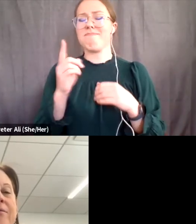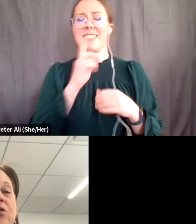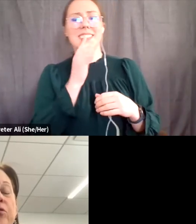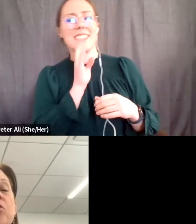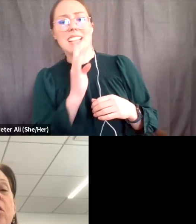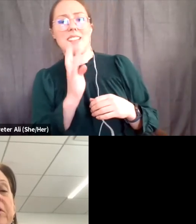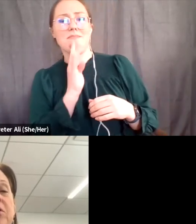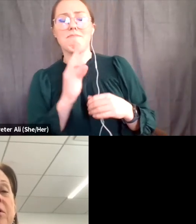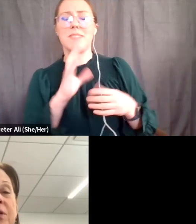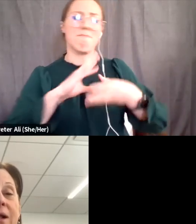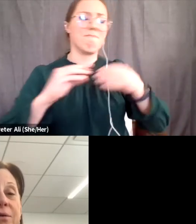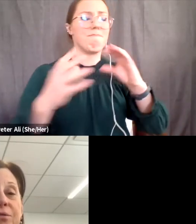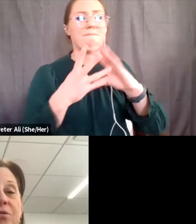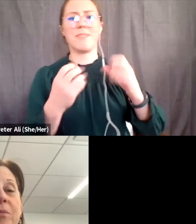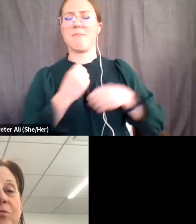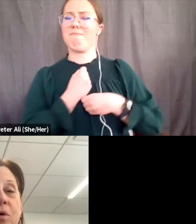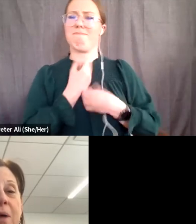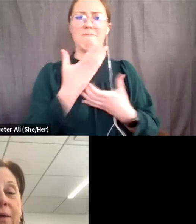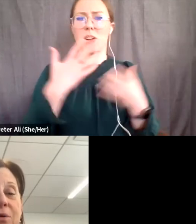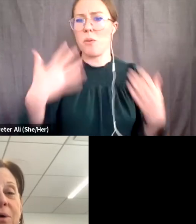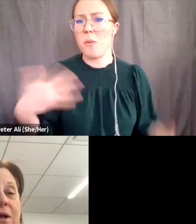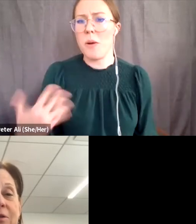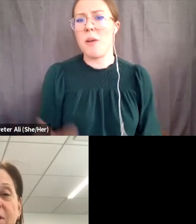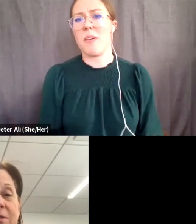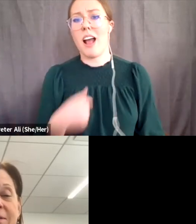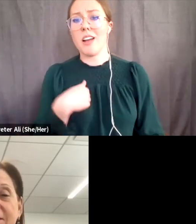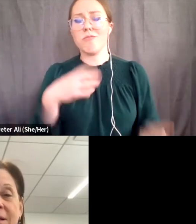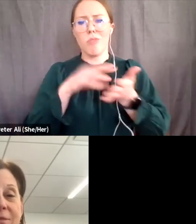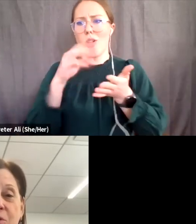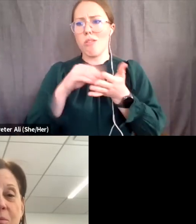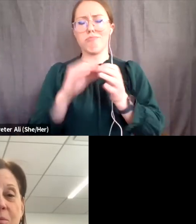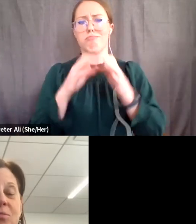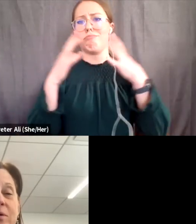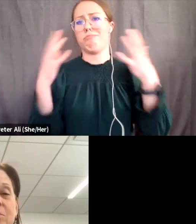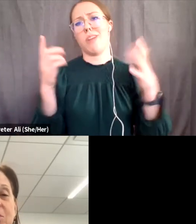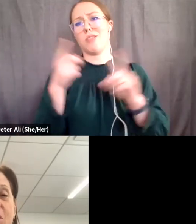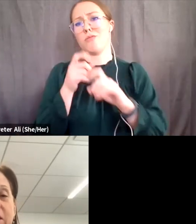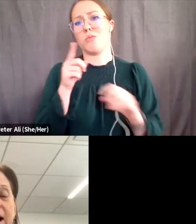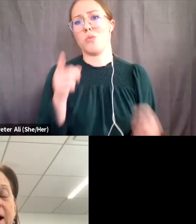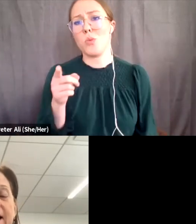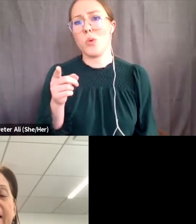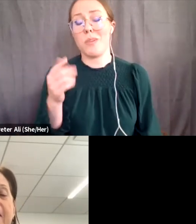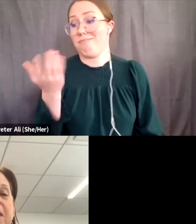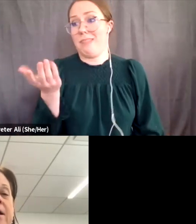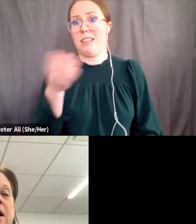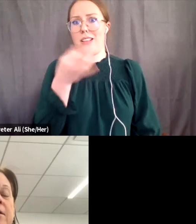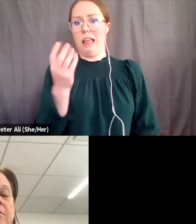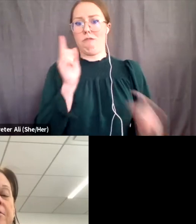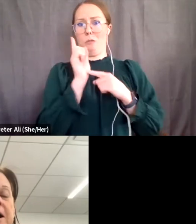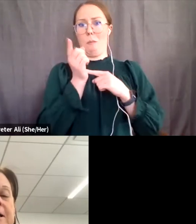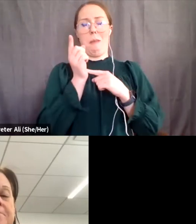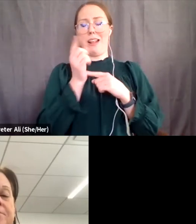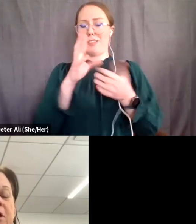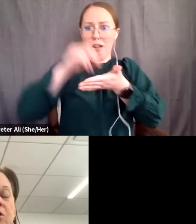And having known you all these years, I learned so much more about you just in these last few minutes while you've been talking. And that kind